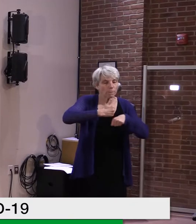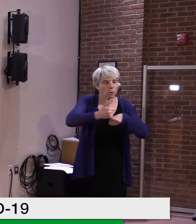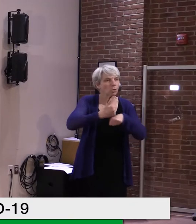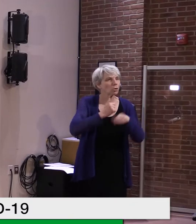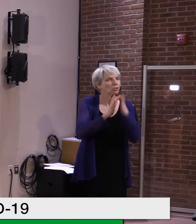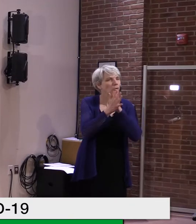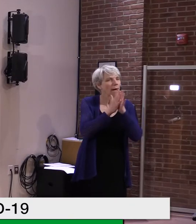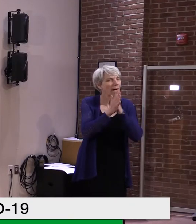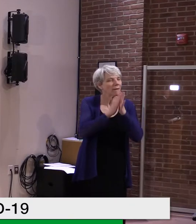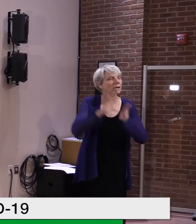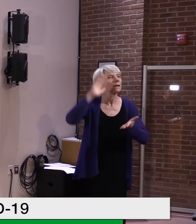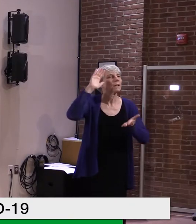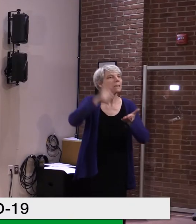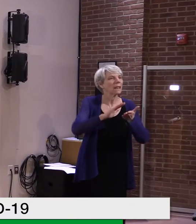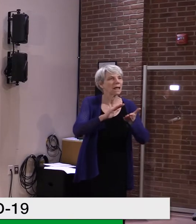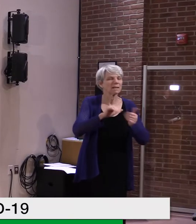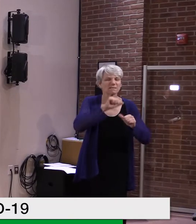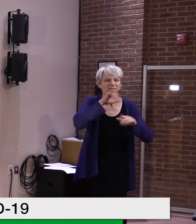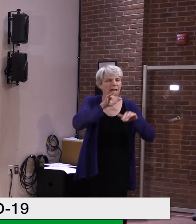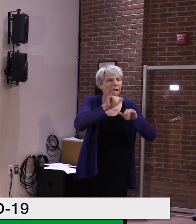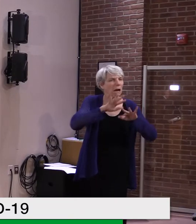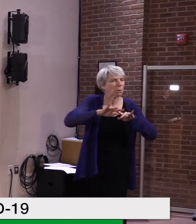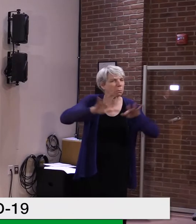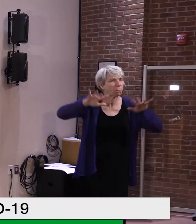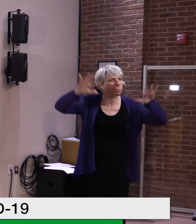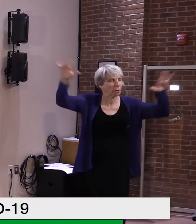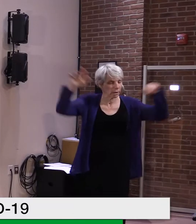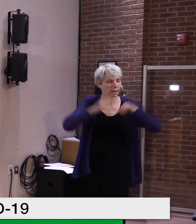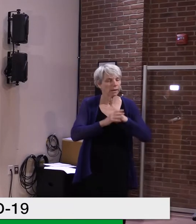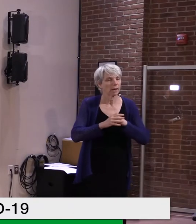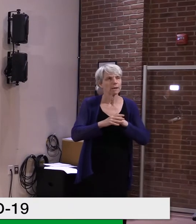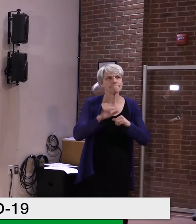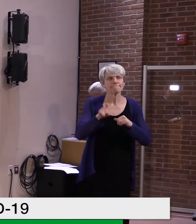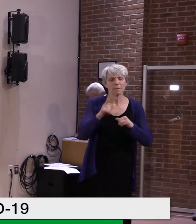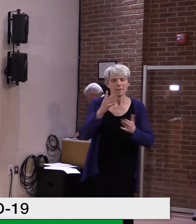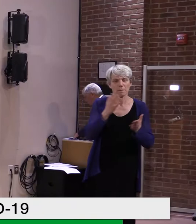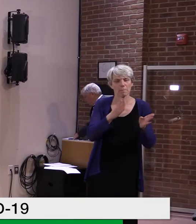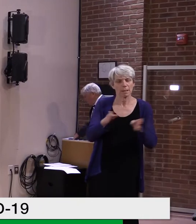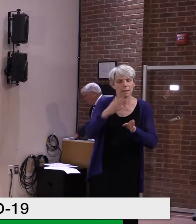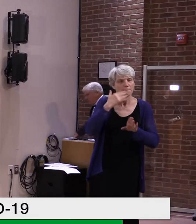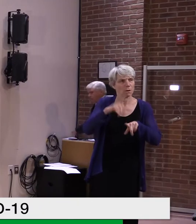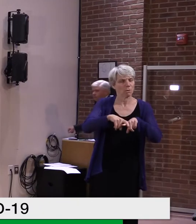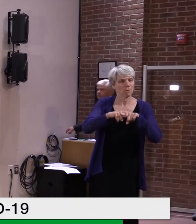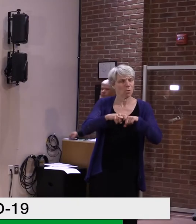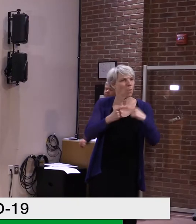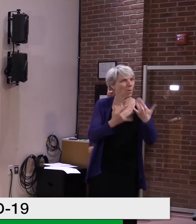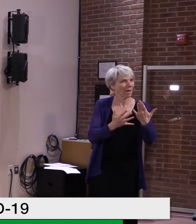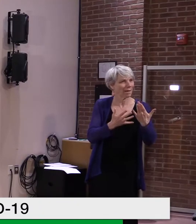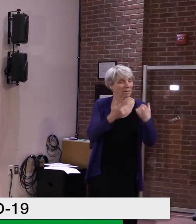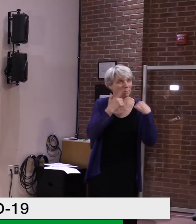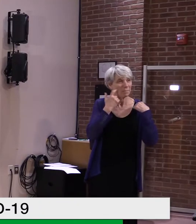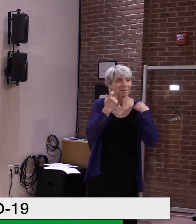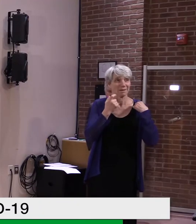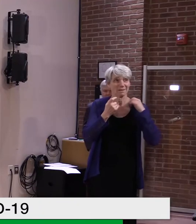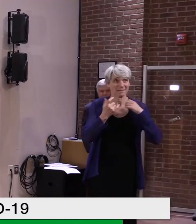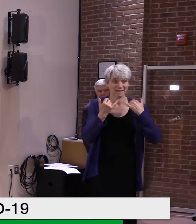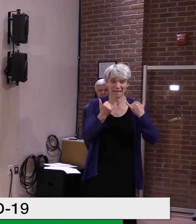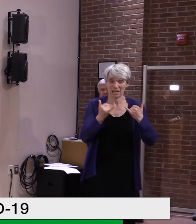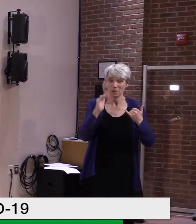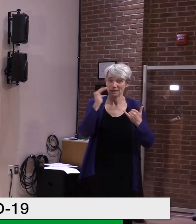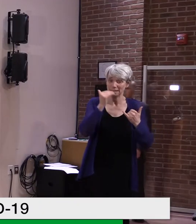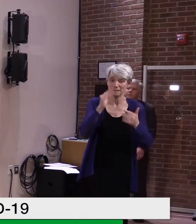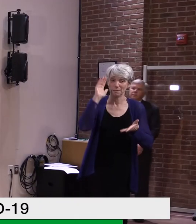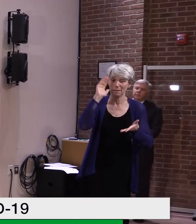these perhaps be paused while the state assesses just how many former commuters won't be driving to work